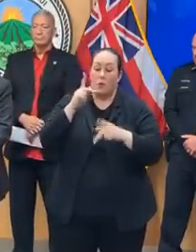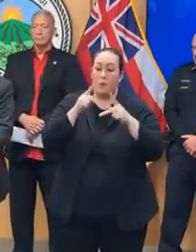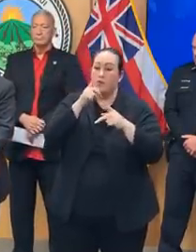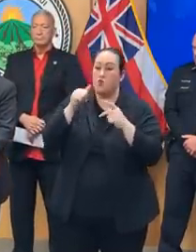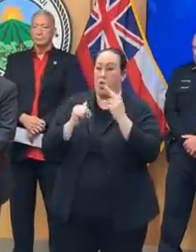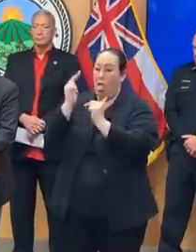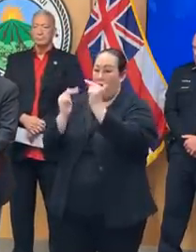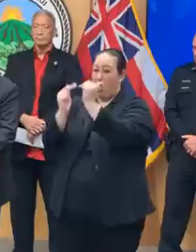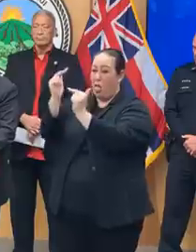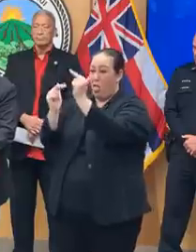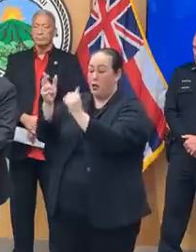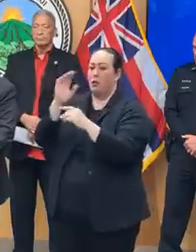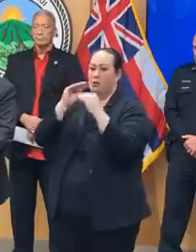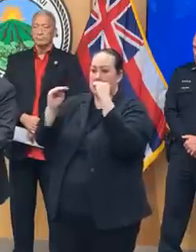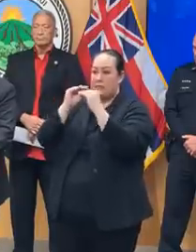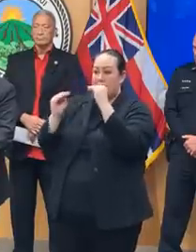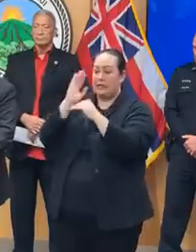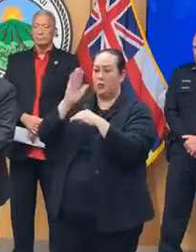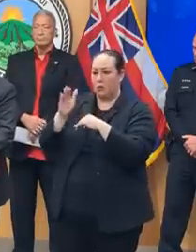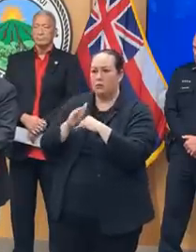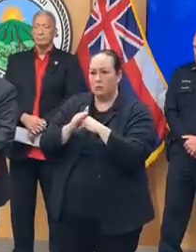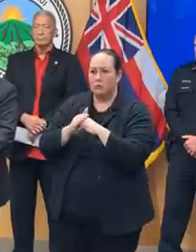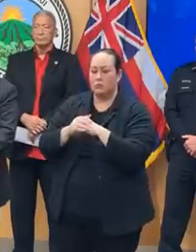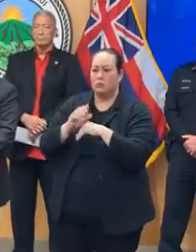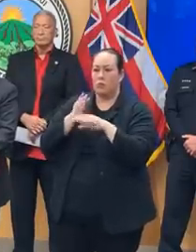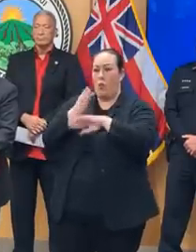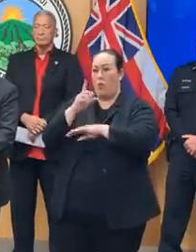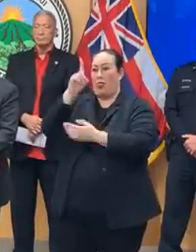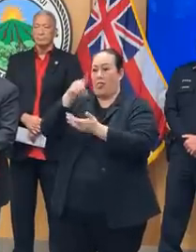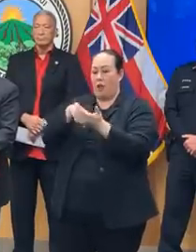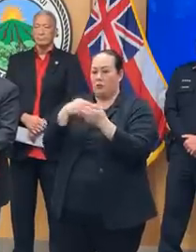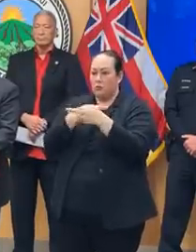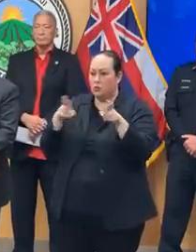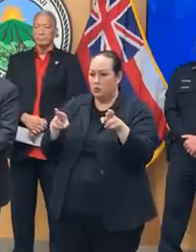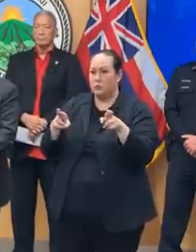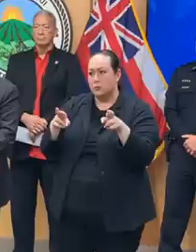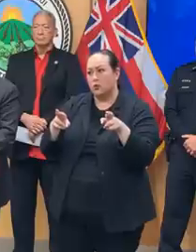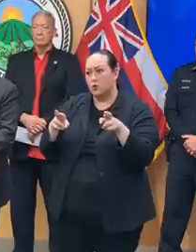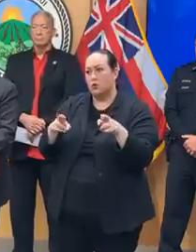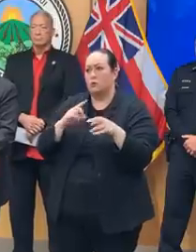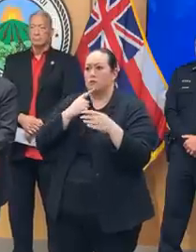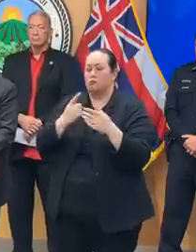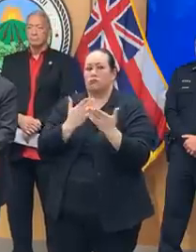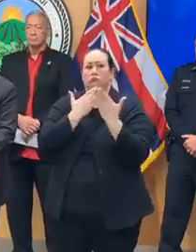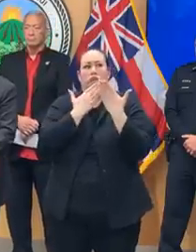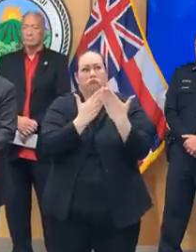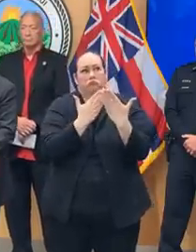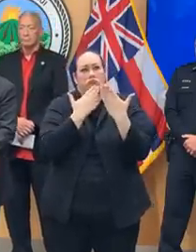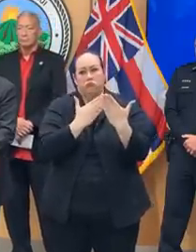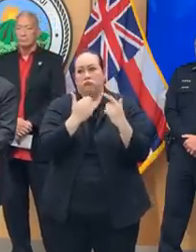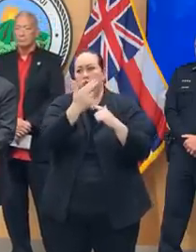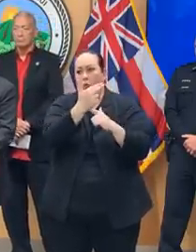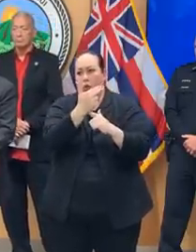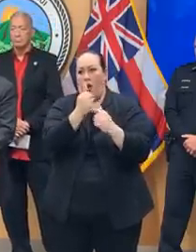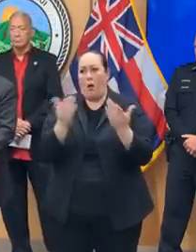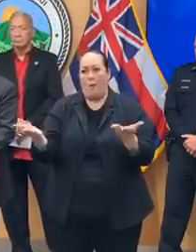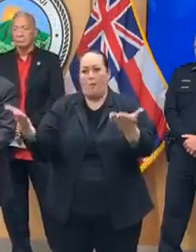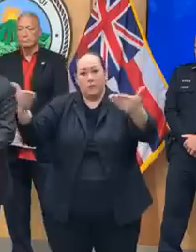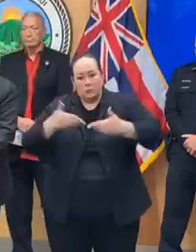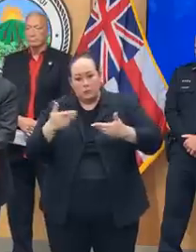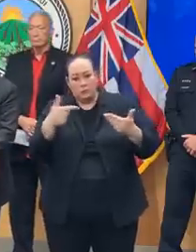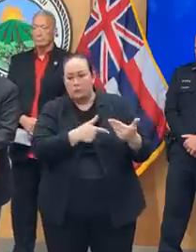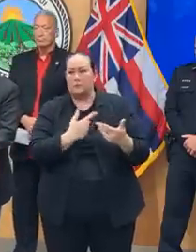So over 1,000 hotel rooms. We've been spending time with those individuals. They're very grateful to the hotels that have stepped up. This is not going to be at any